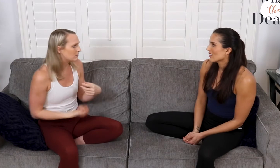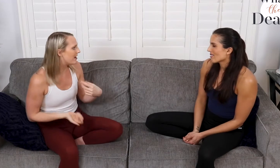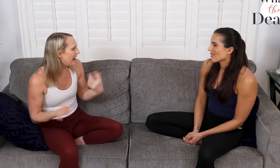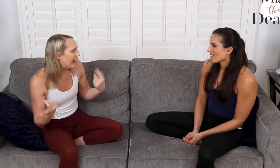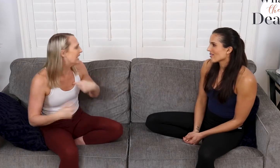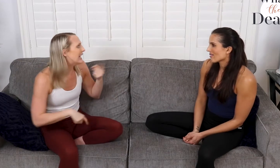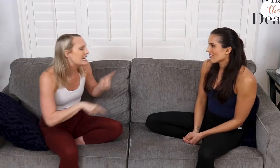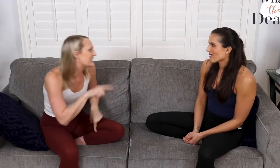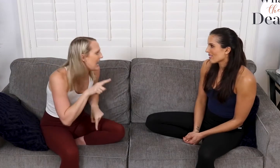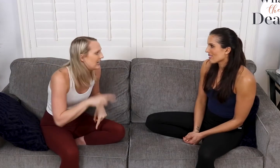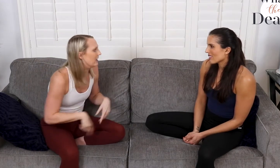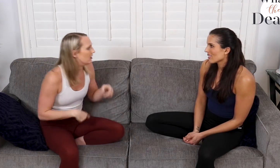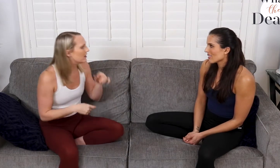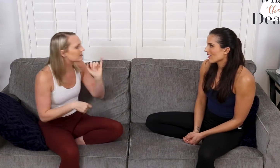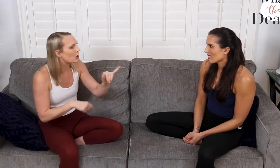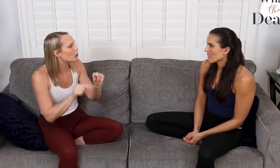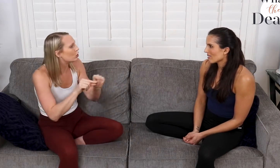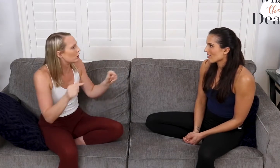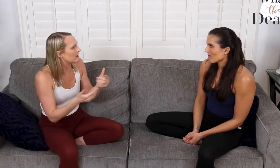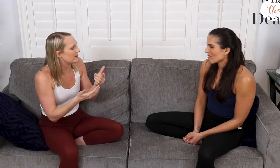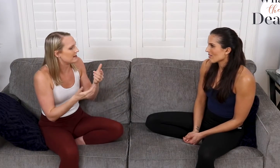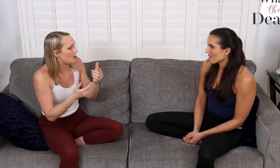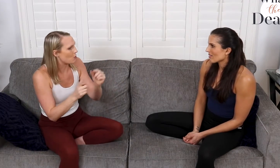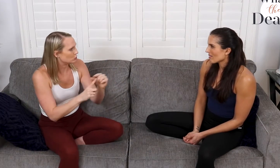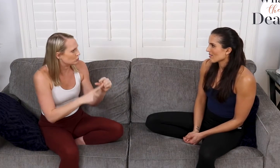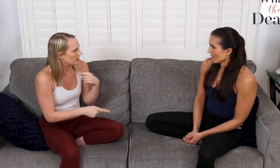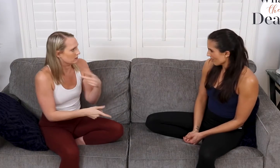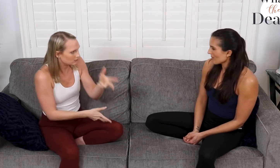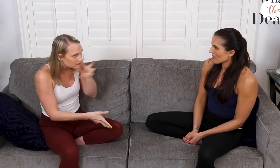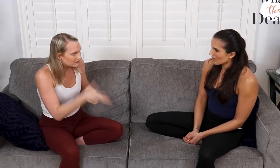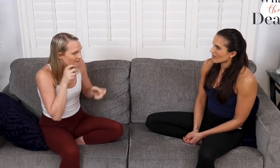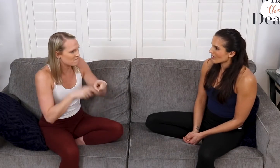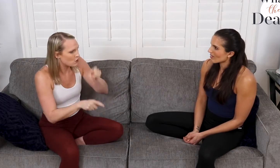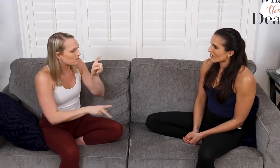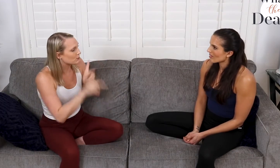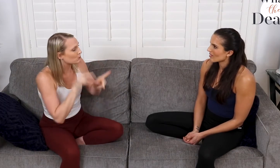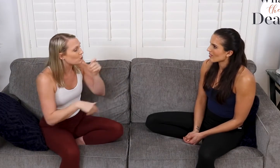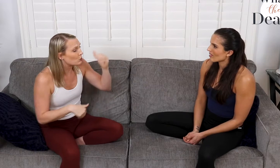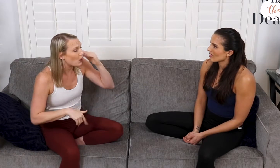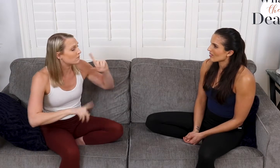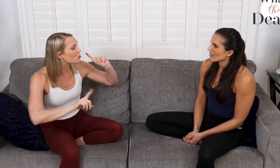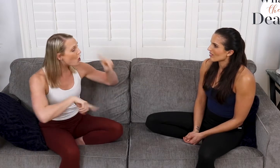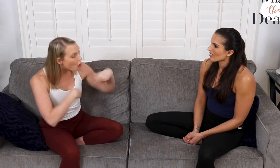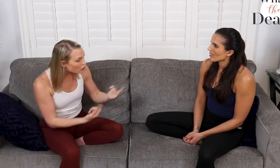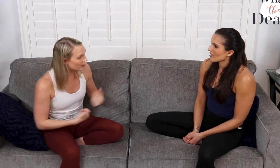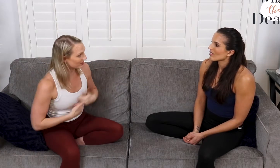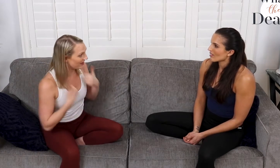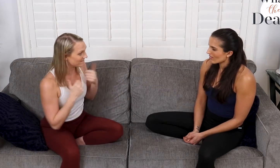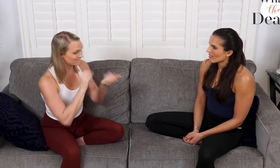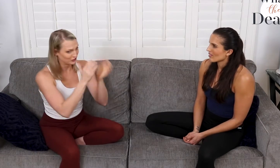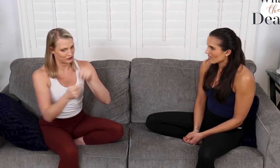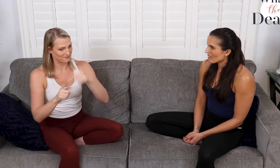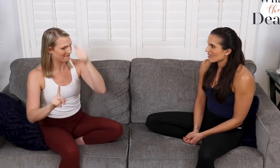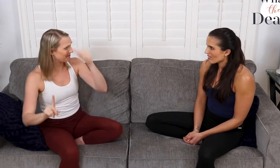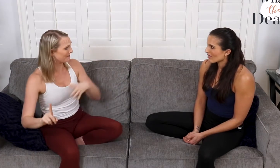you anything. So he did this all on his own. And it just, it touched me so dearly, more than he will ever know. And still to this day,